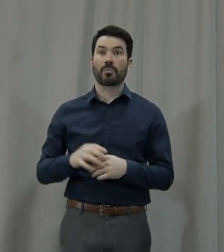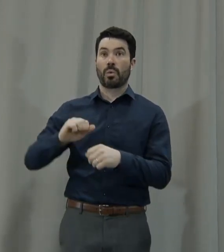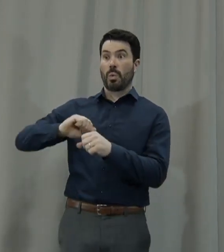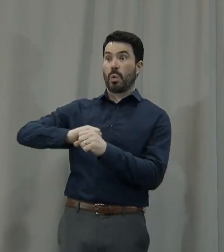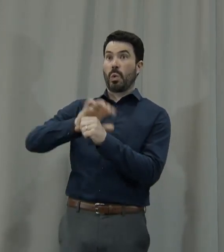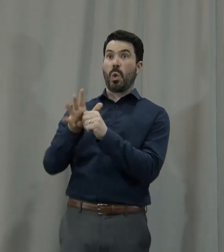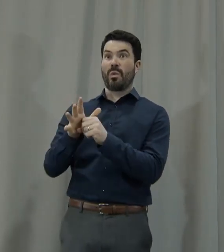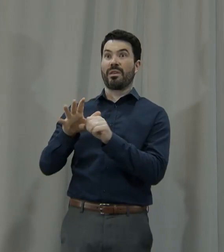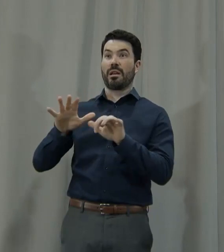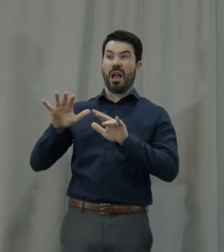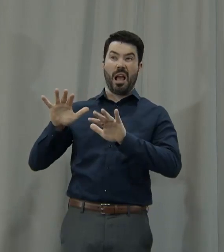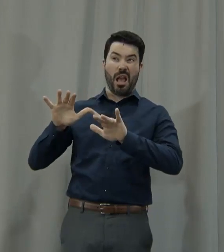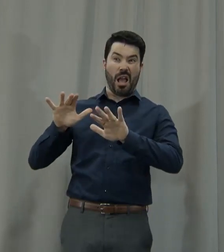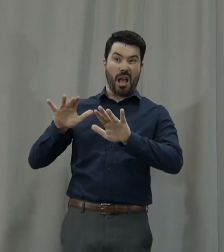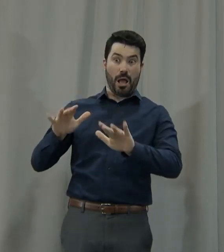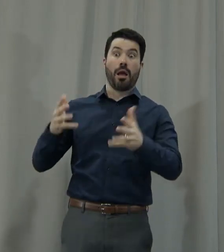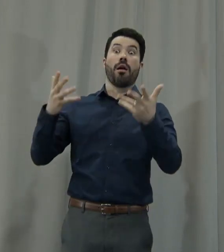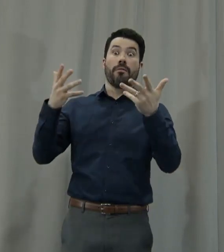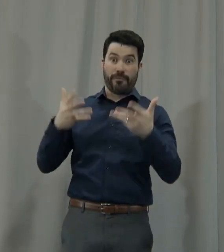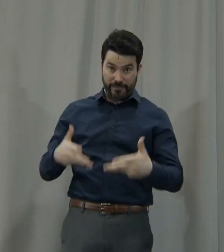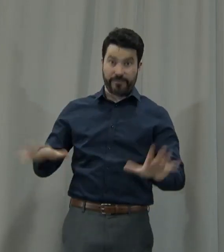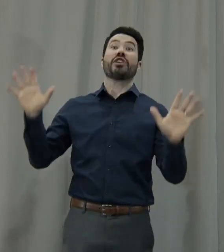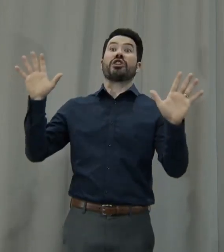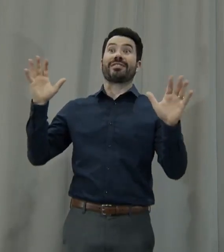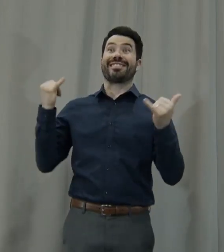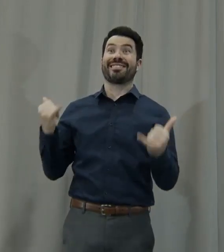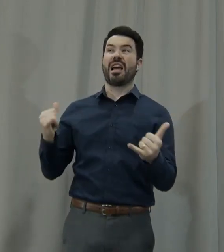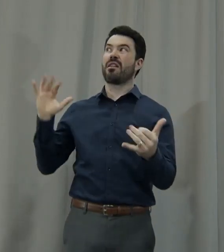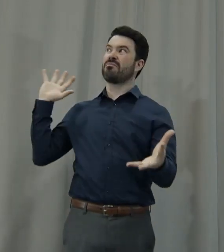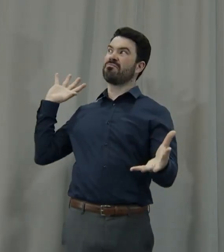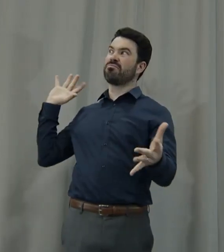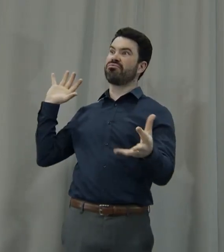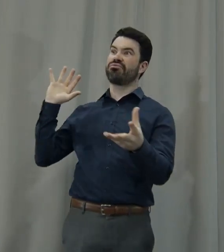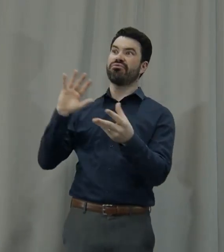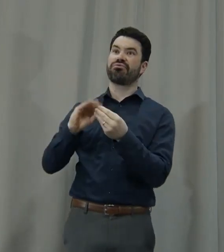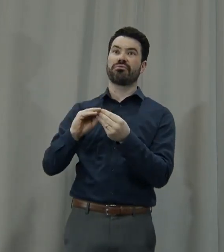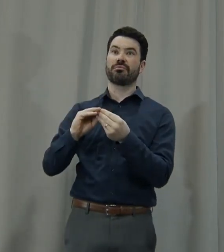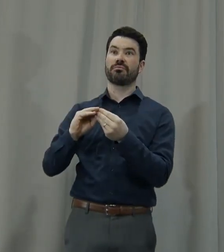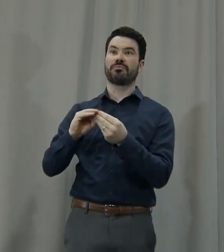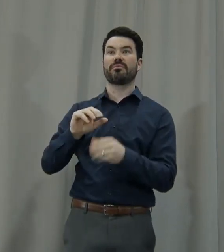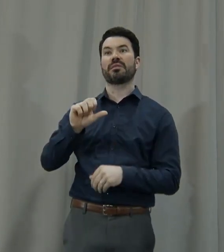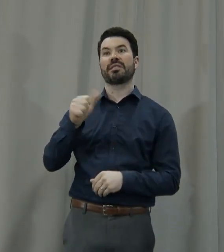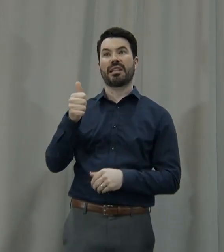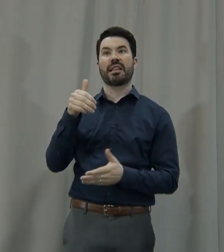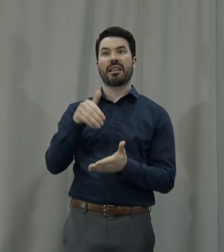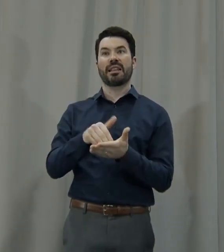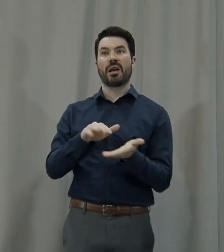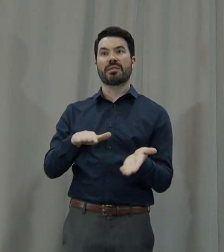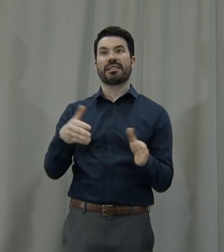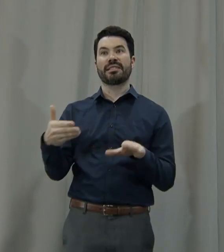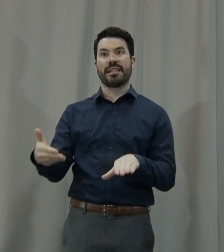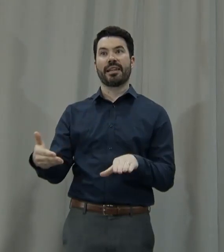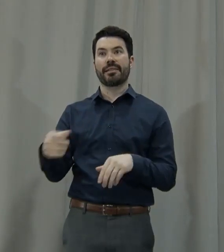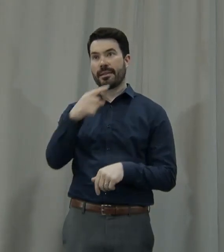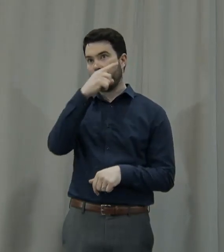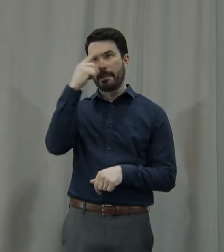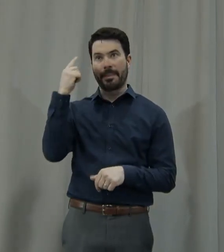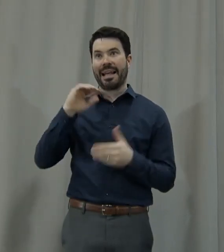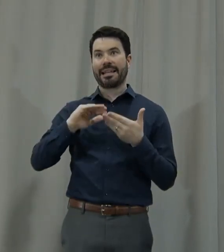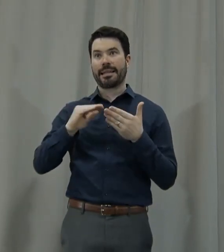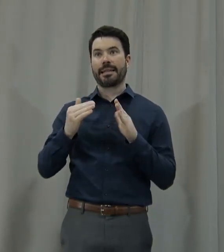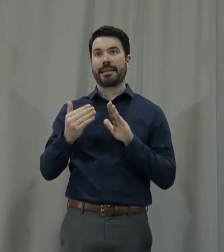pandemic, we've experienced close to 10,000 deaths in the Black community